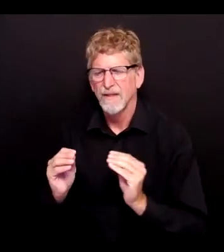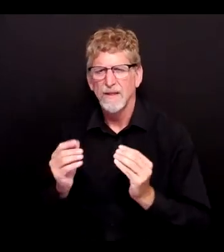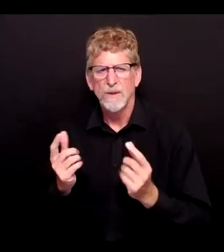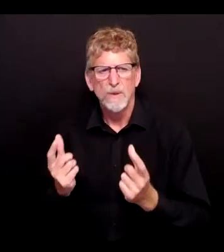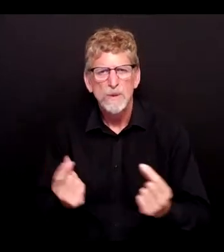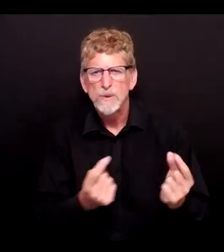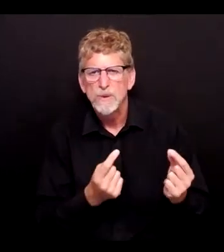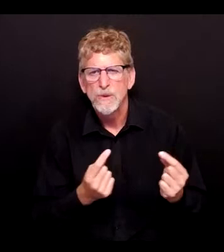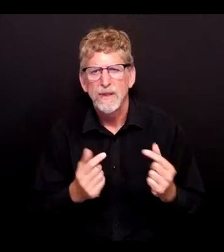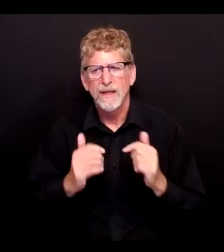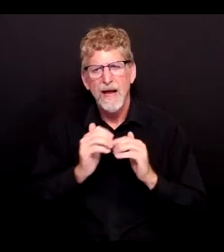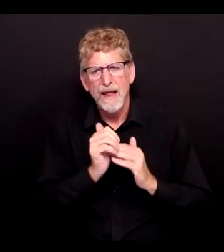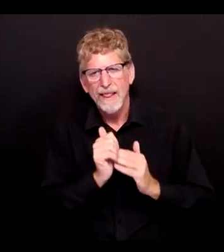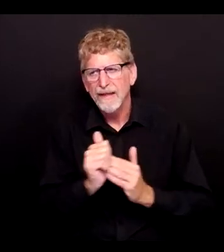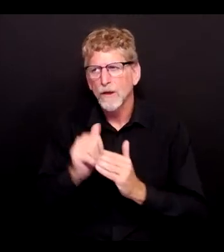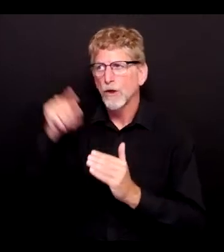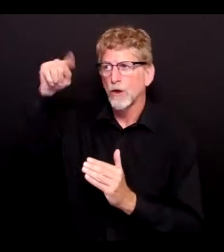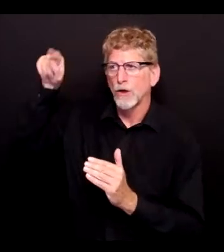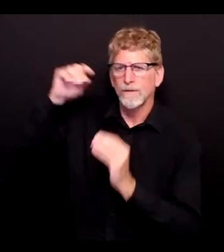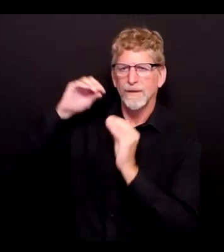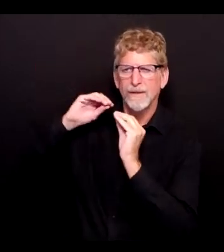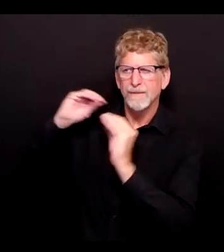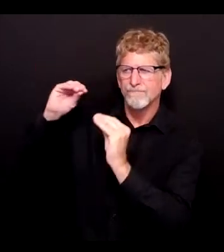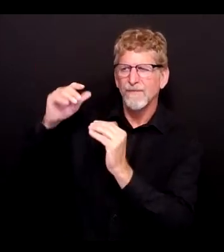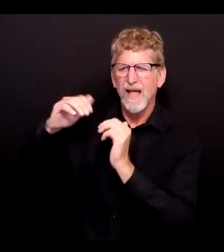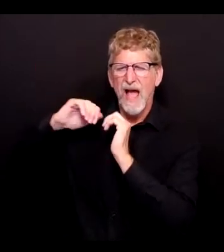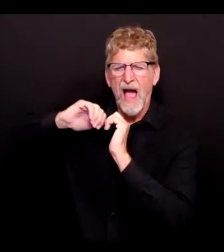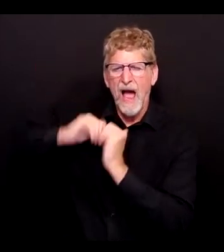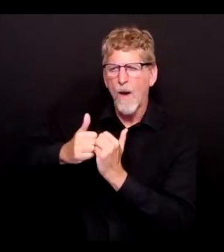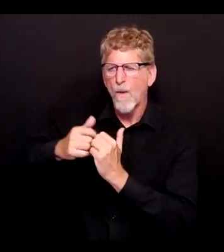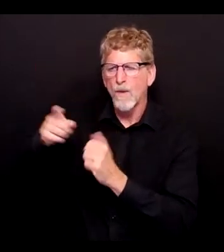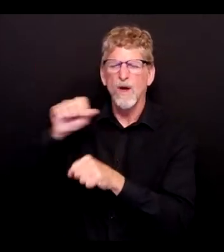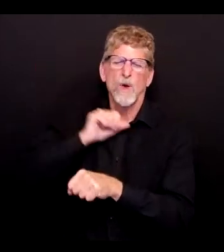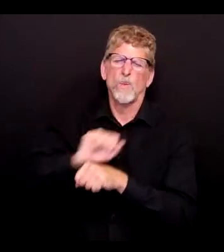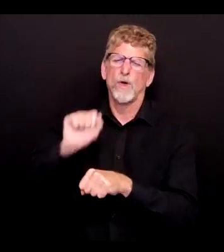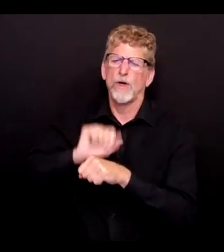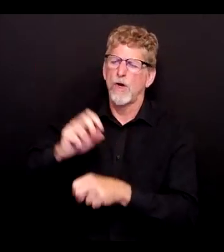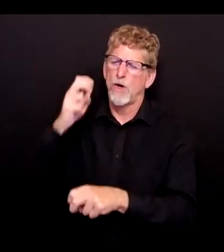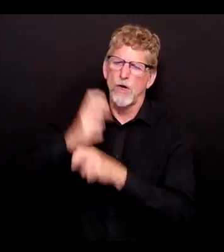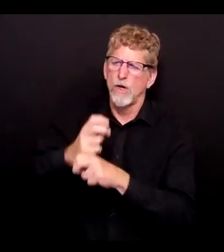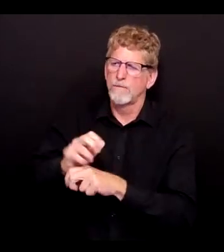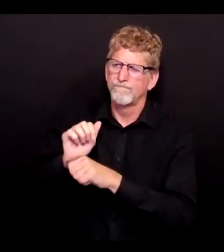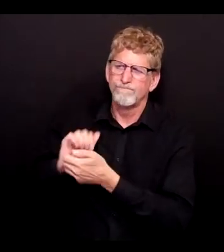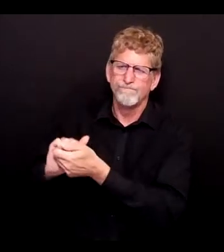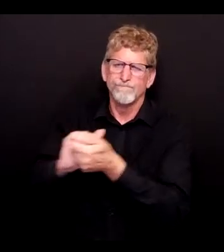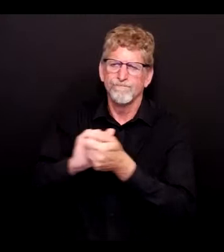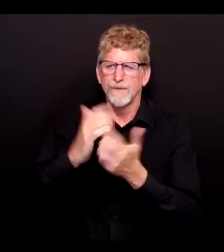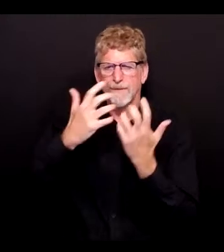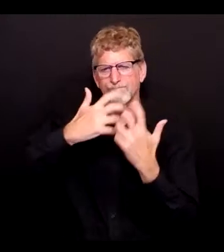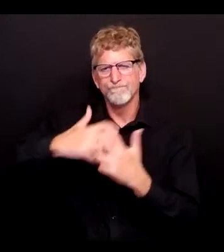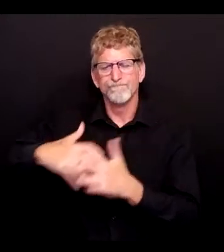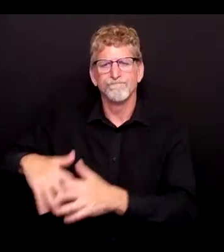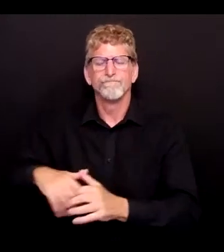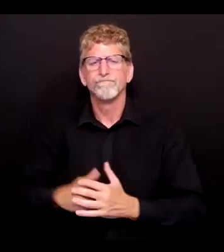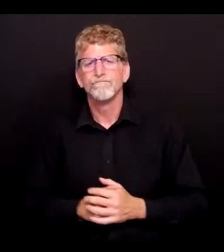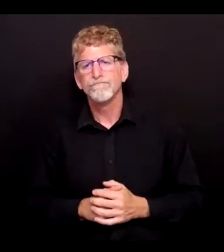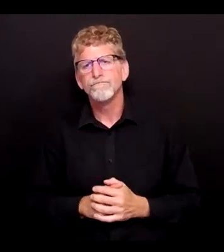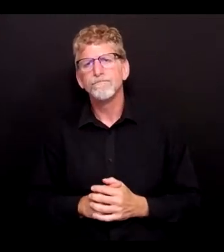are working very hard, try to have a peaceful Ramadan and to